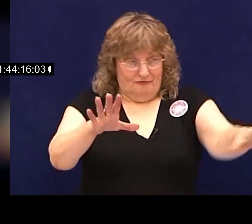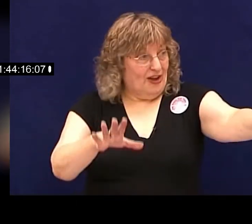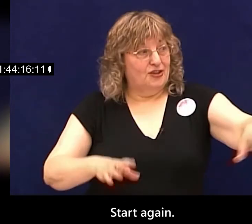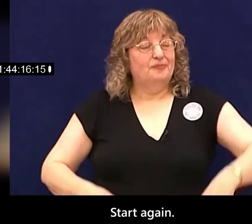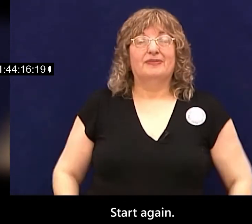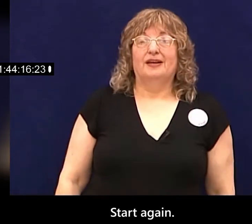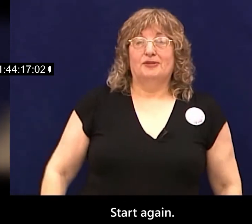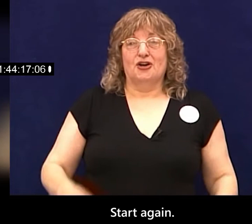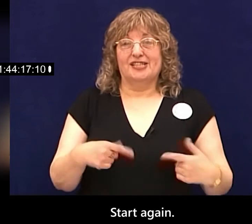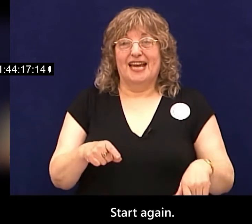Thank you. We start again.